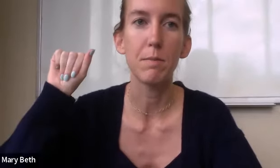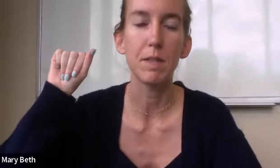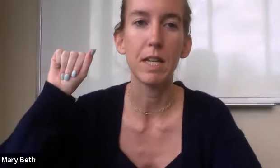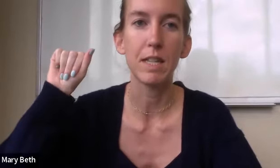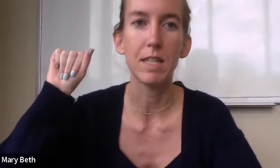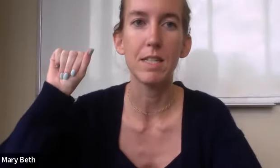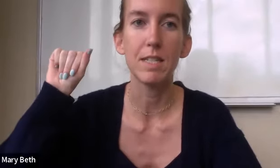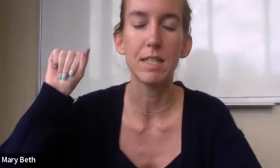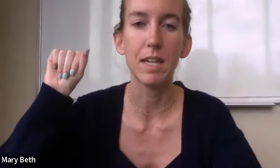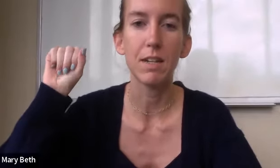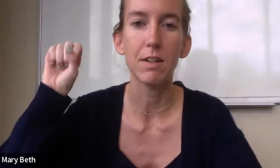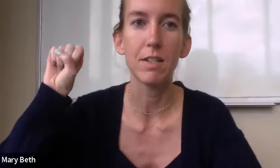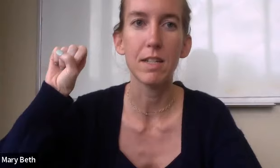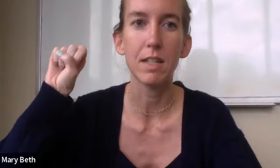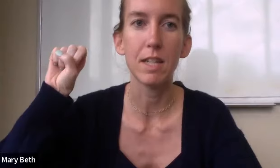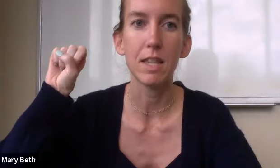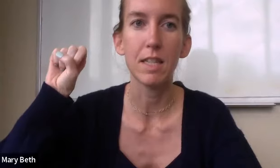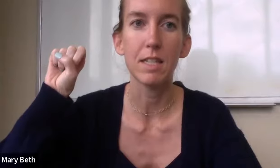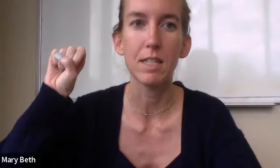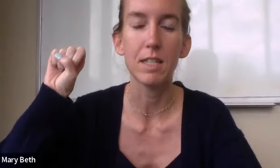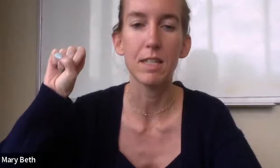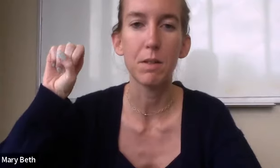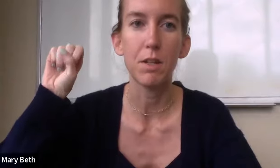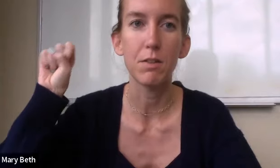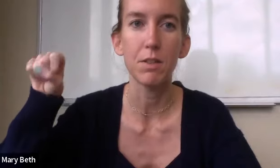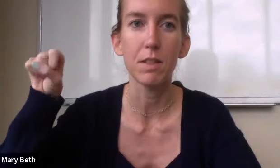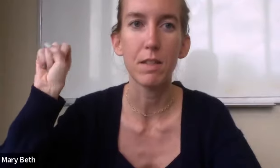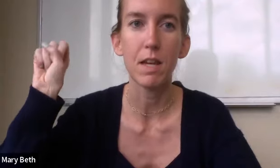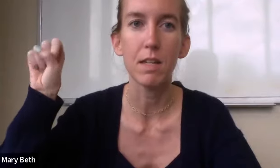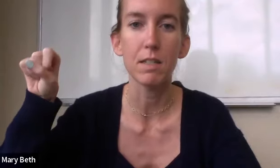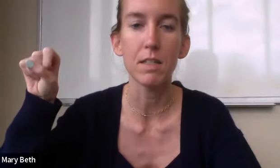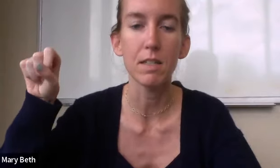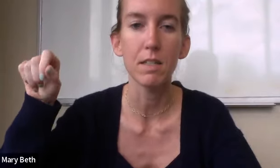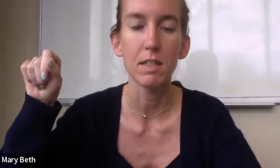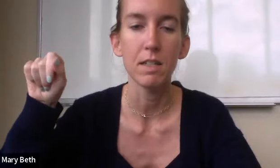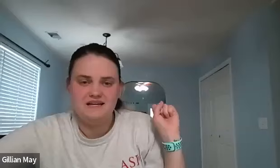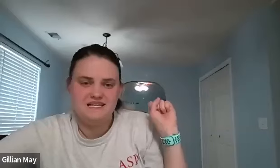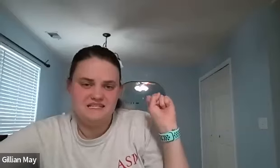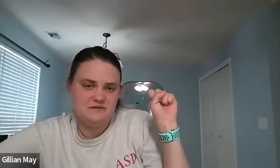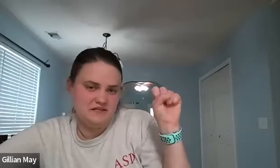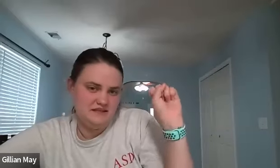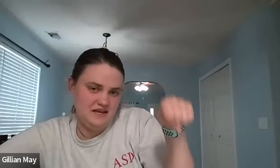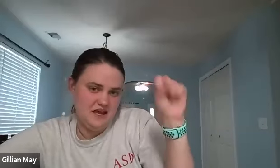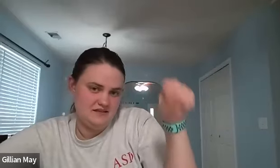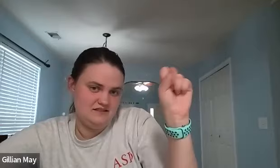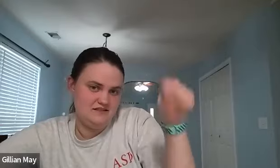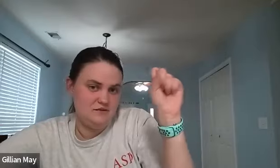like this, like, or is it like this when you do yes? So mine tends to be yes, doing